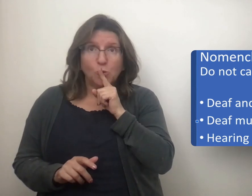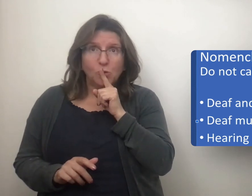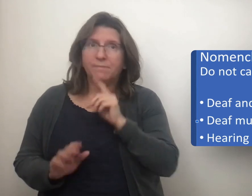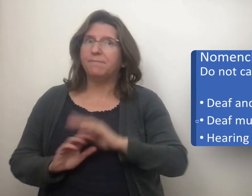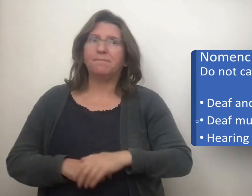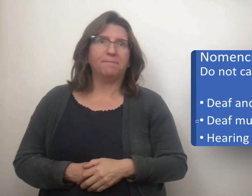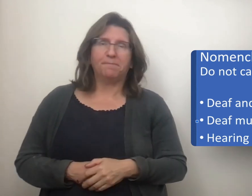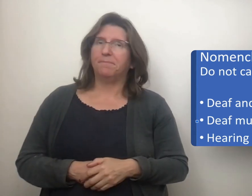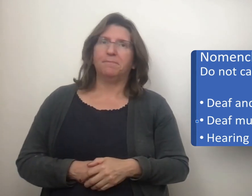deaf mute,